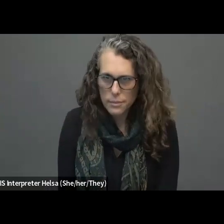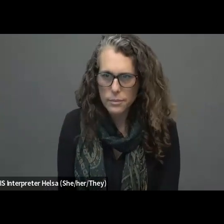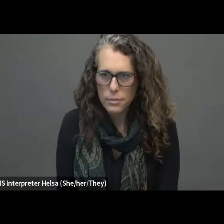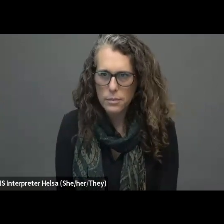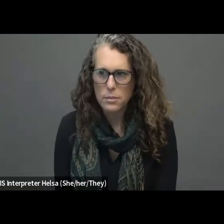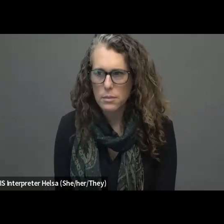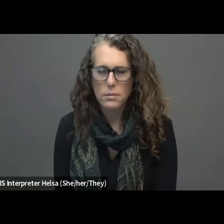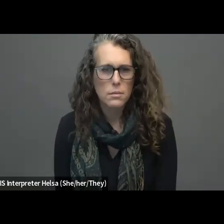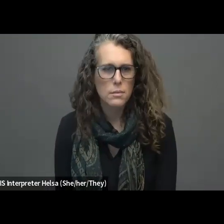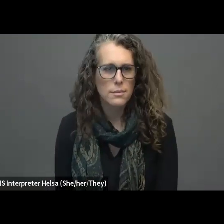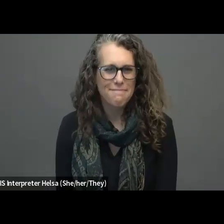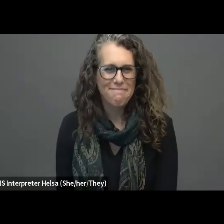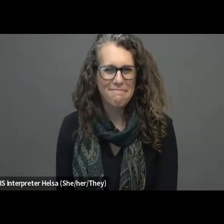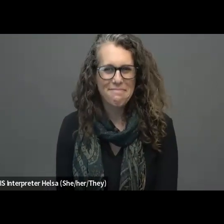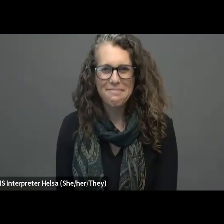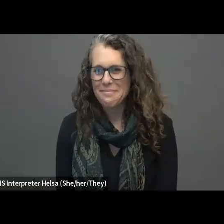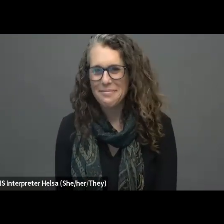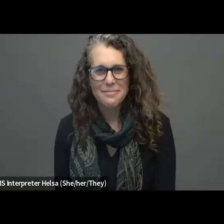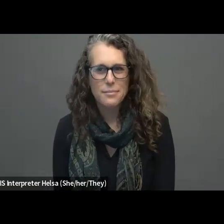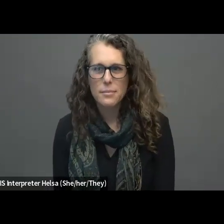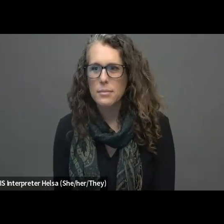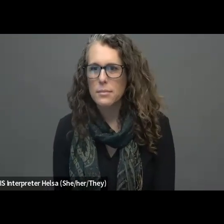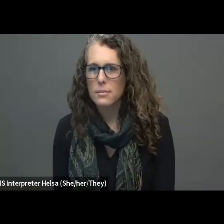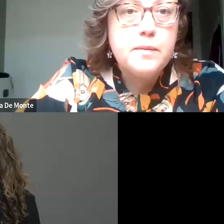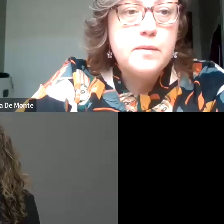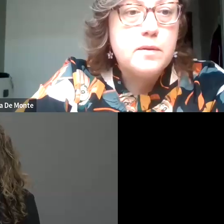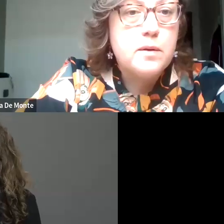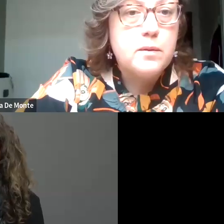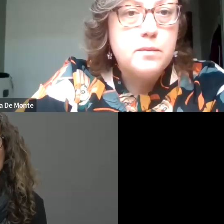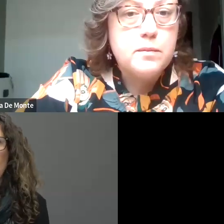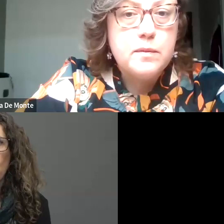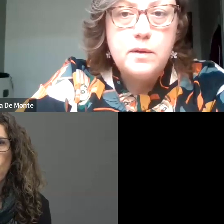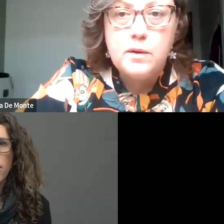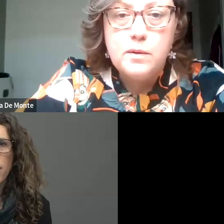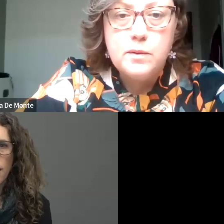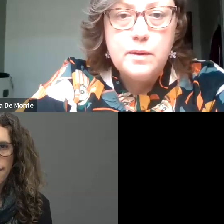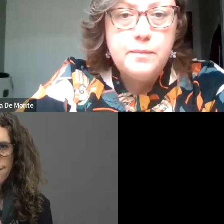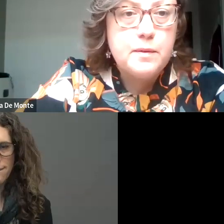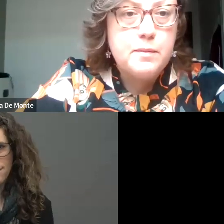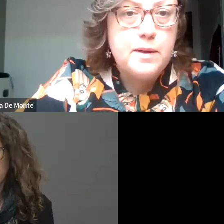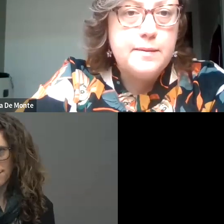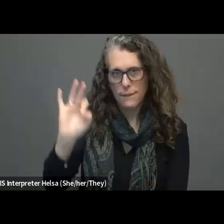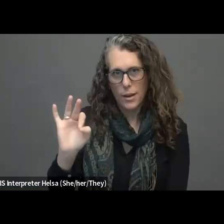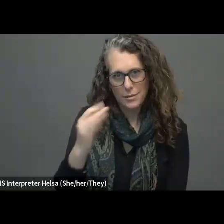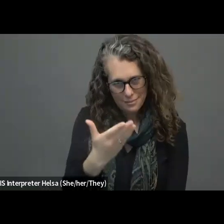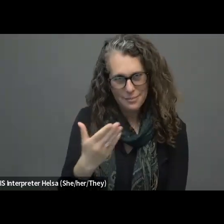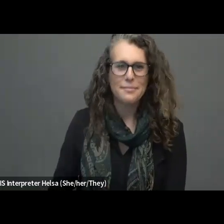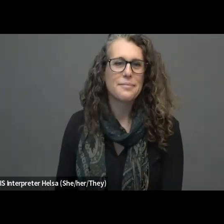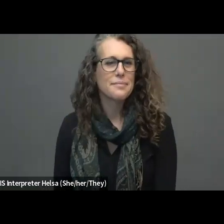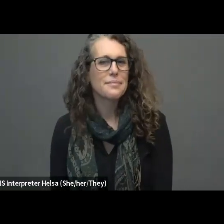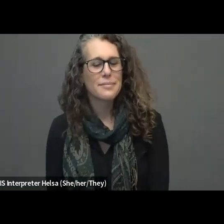thanks. There's a question from Ute. So there you go, Ute, please.